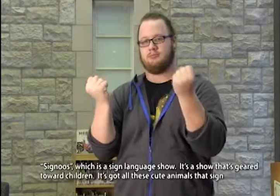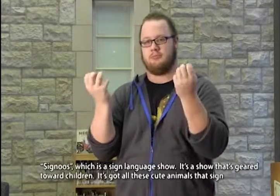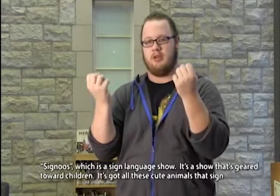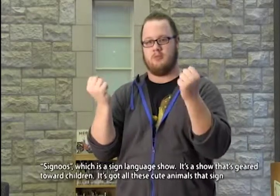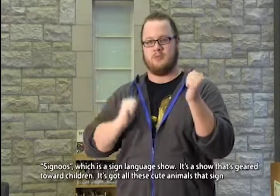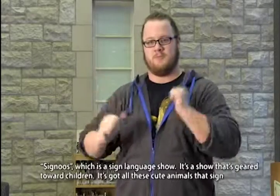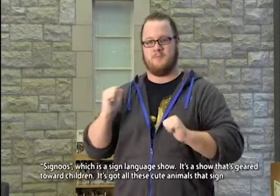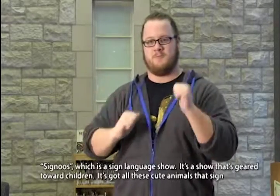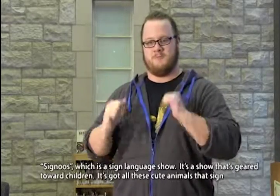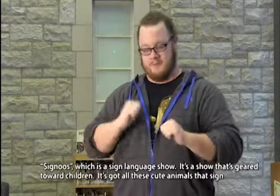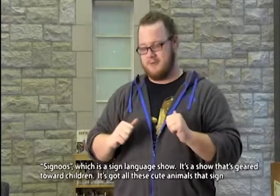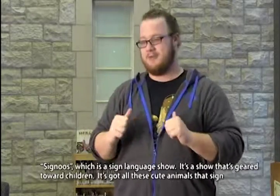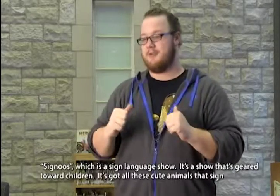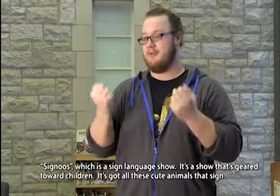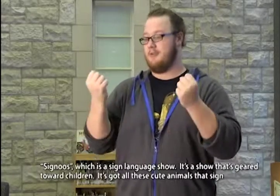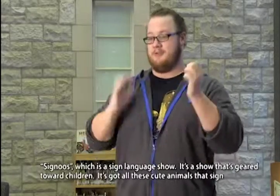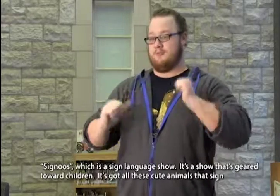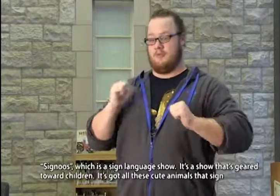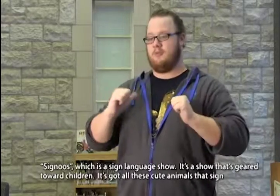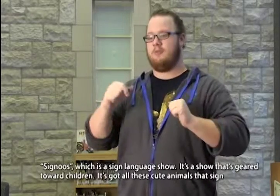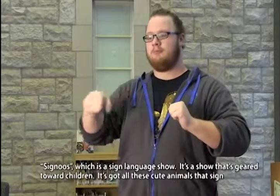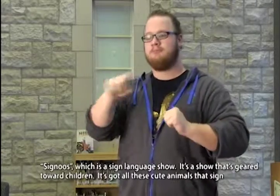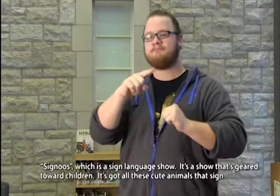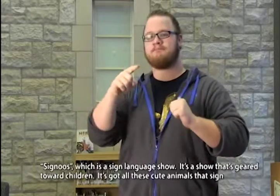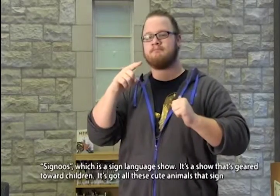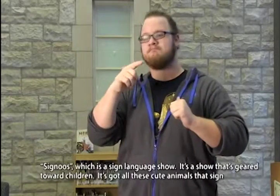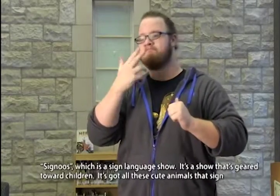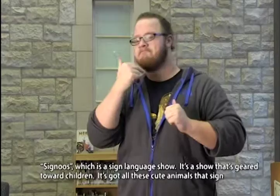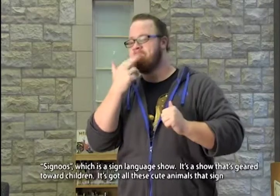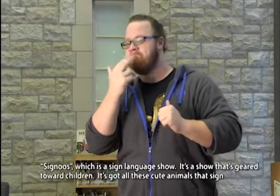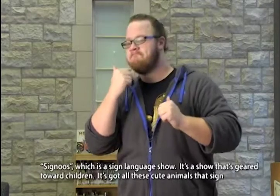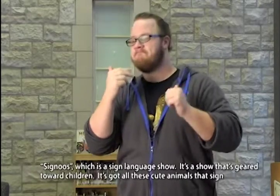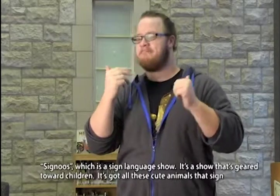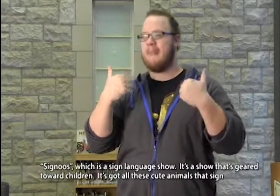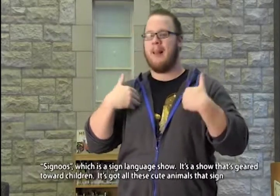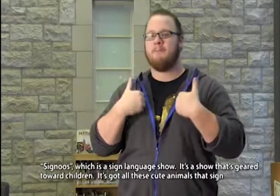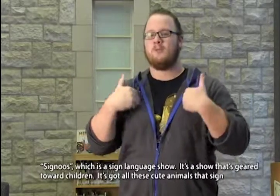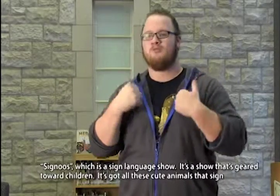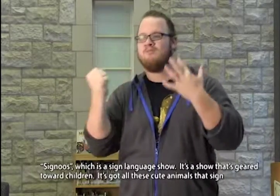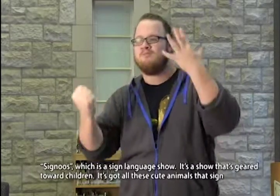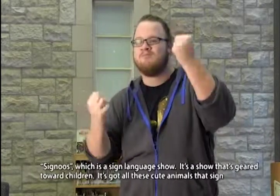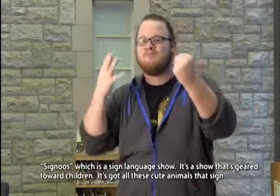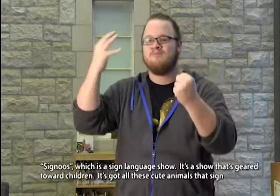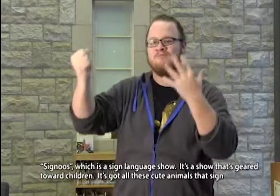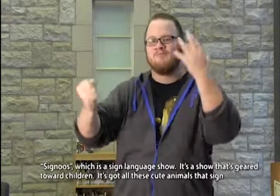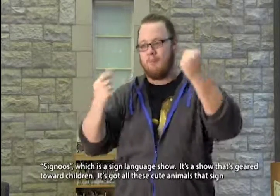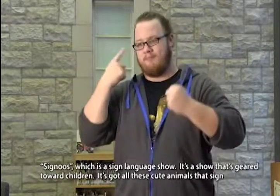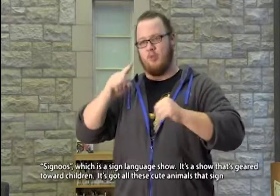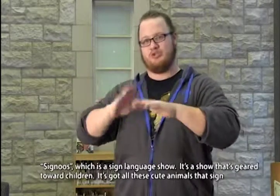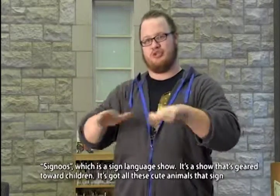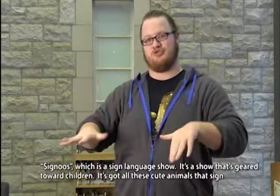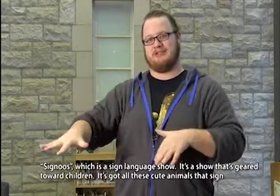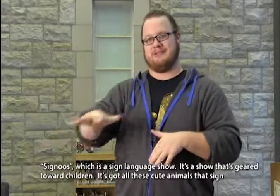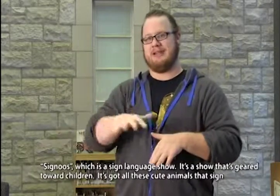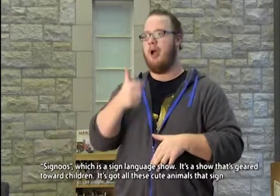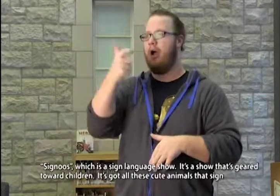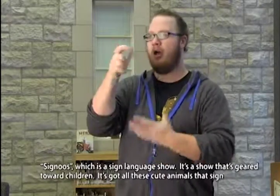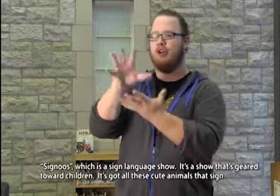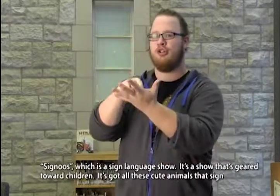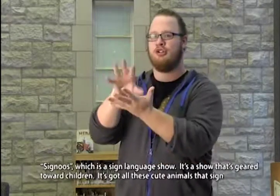Sinus, which is a sign language show. It's a show it's geared toward children. It's got all these cute animals that sign, and